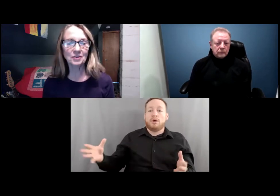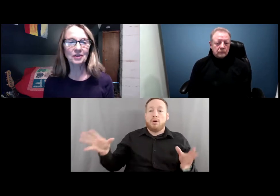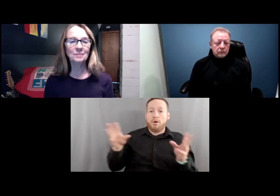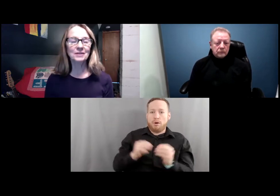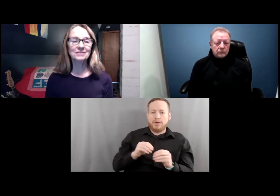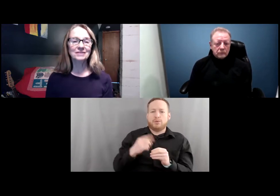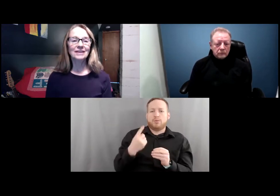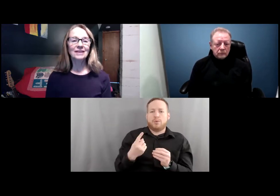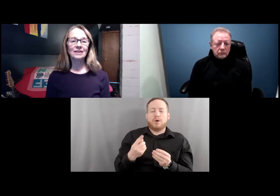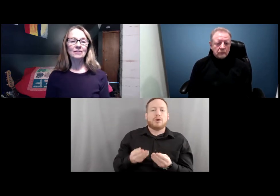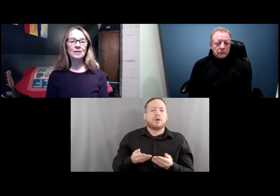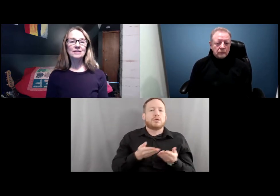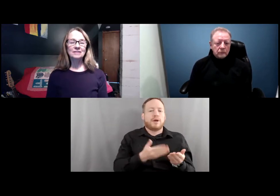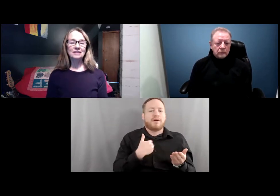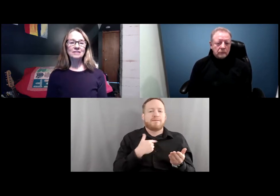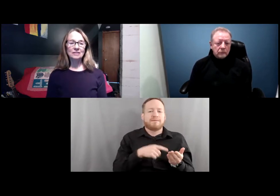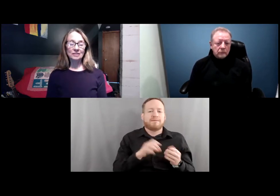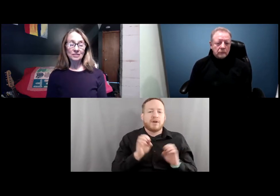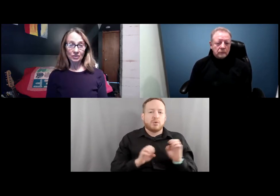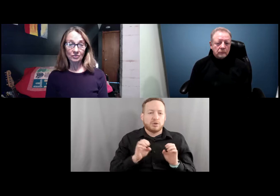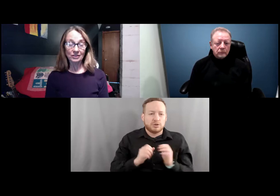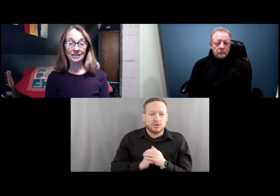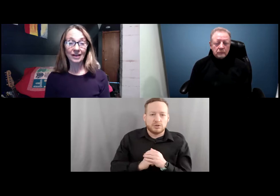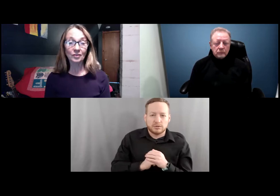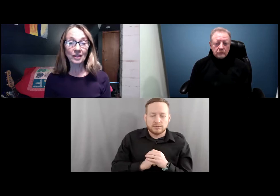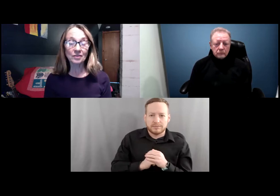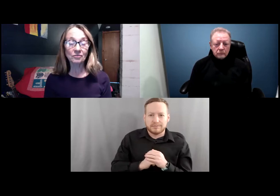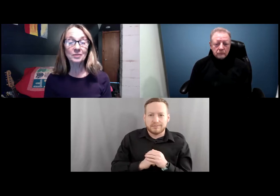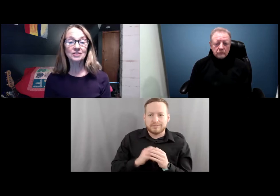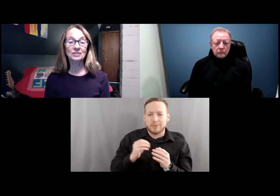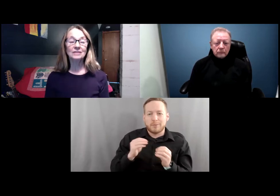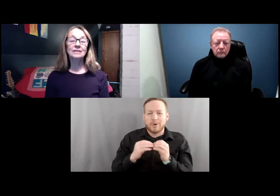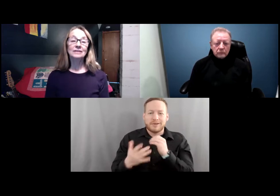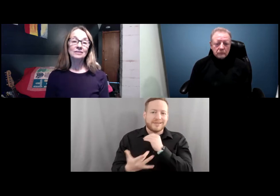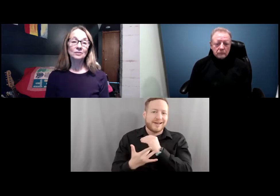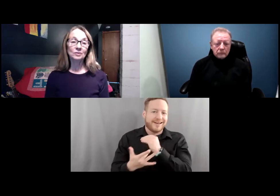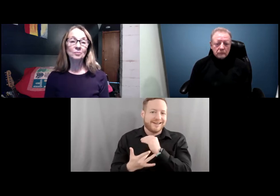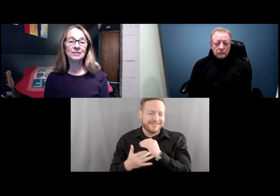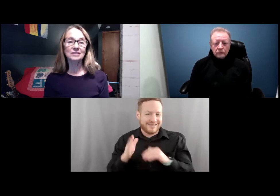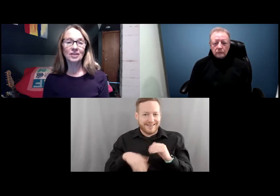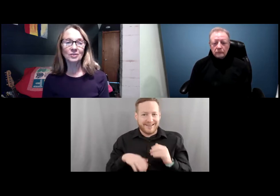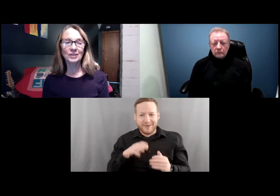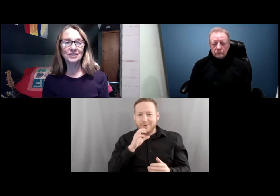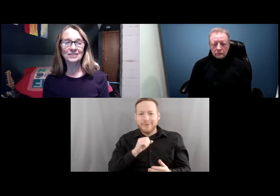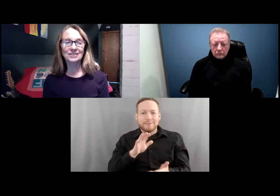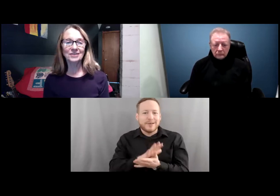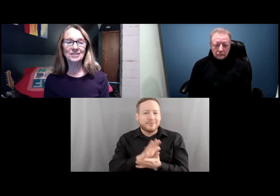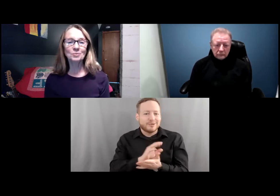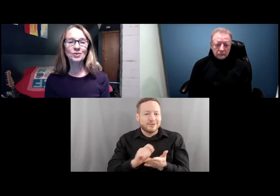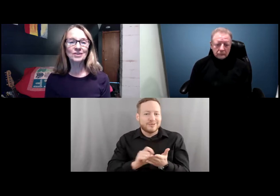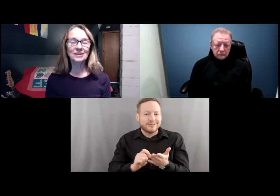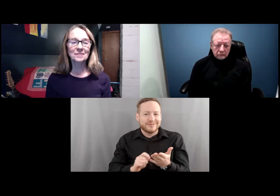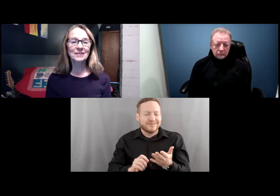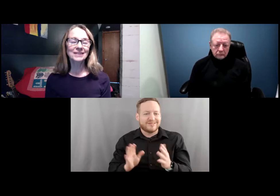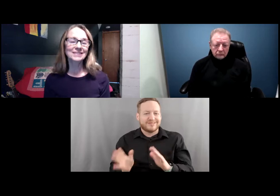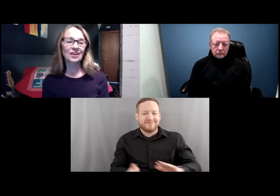in their comments. And it'll make it easier for us to gather that information to complete the evaluation. So it's